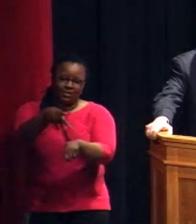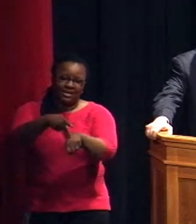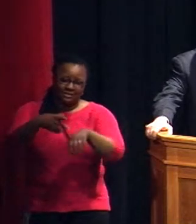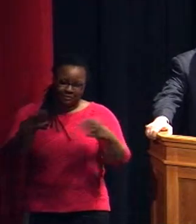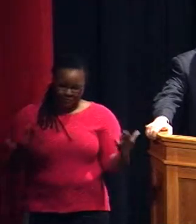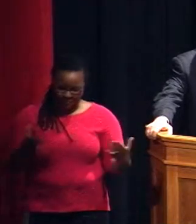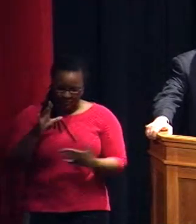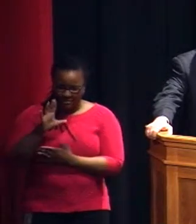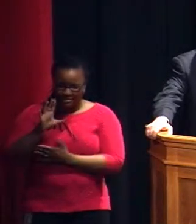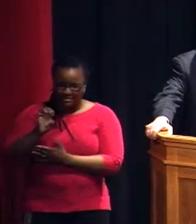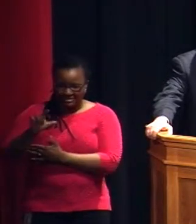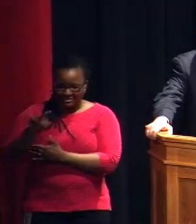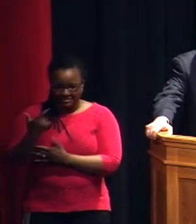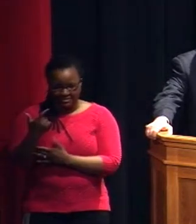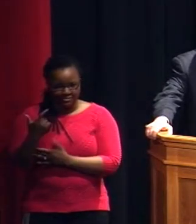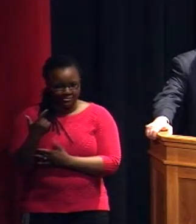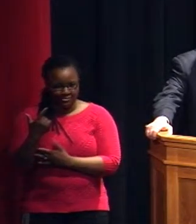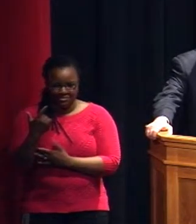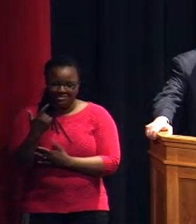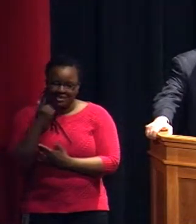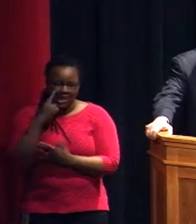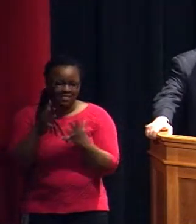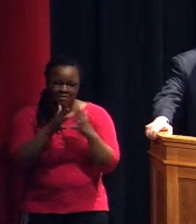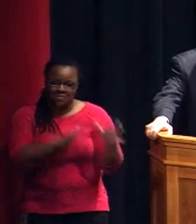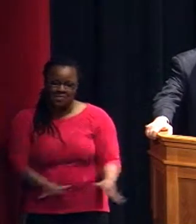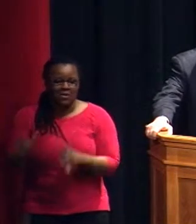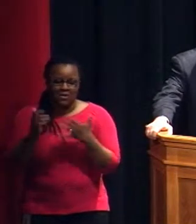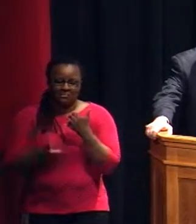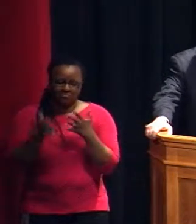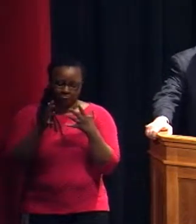School, one of America's finest high schools.